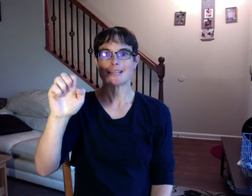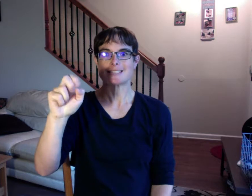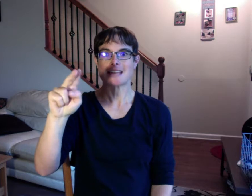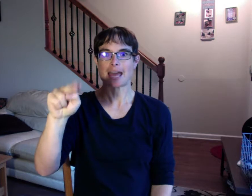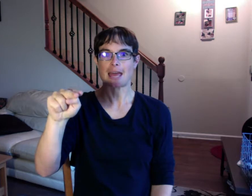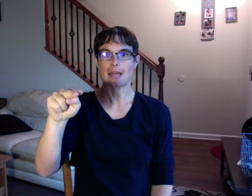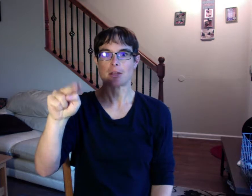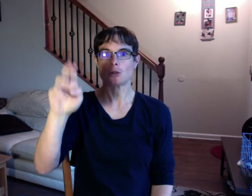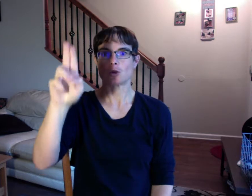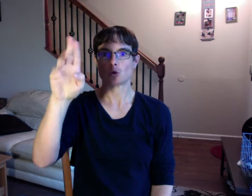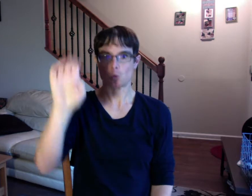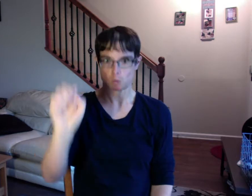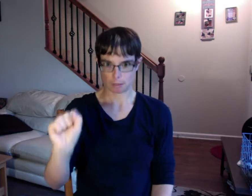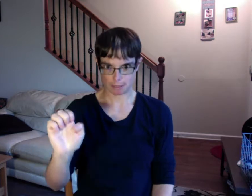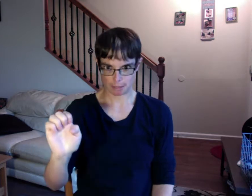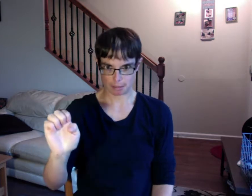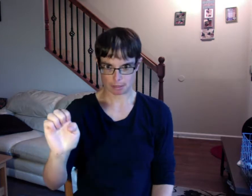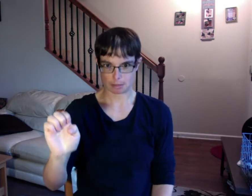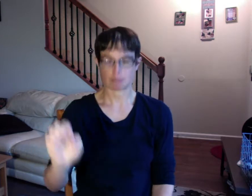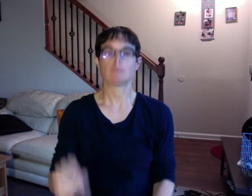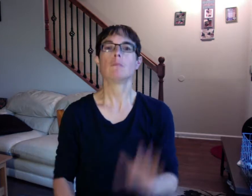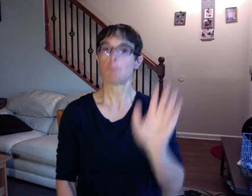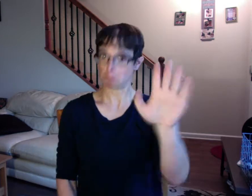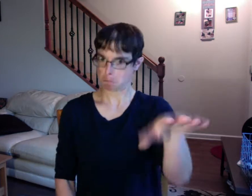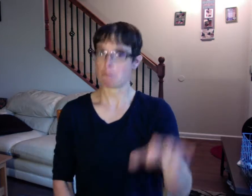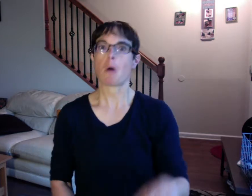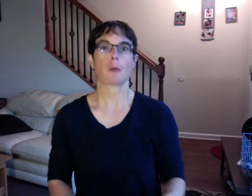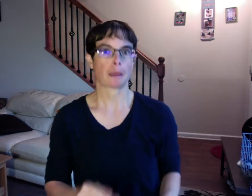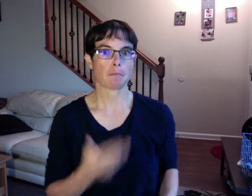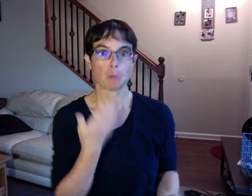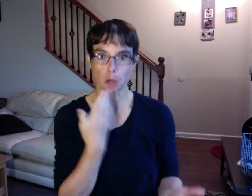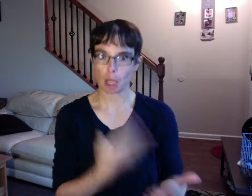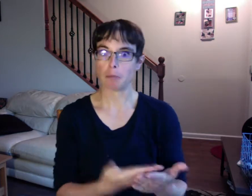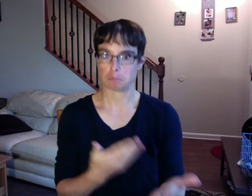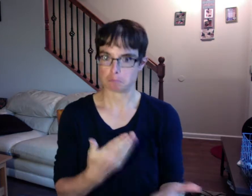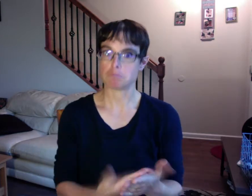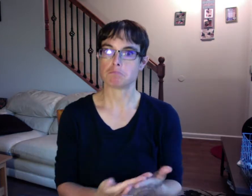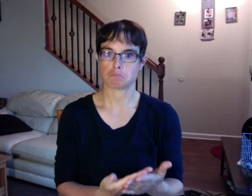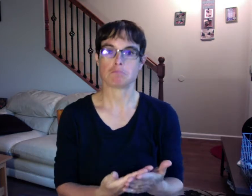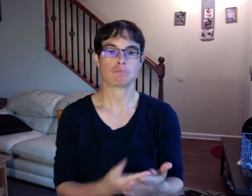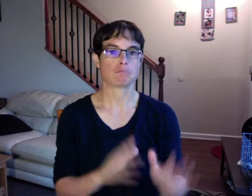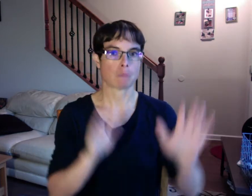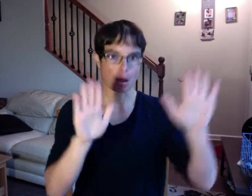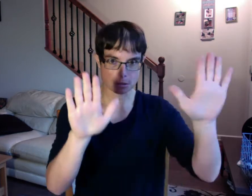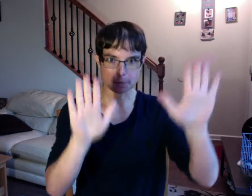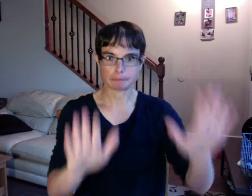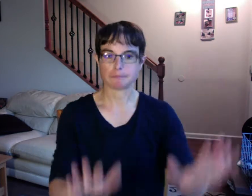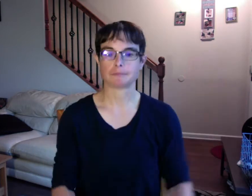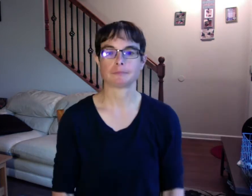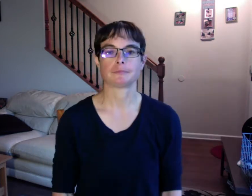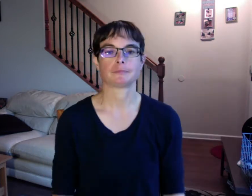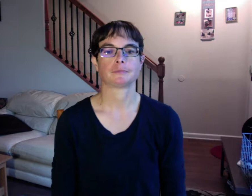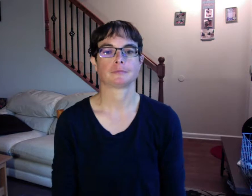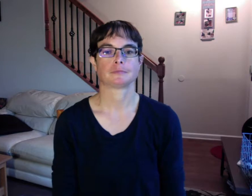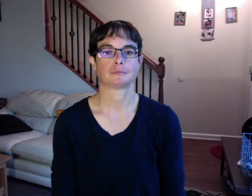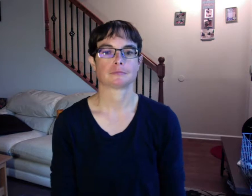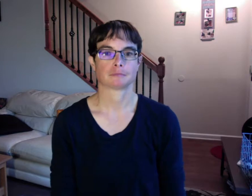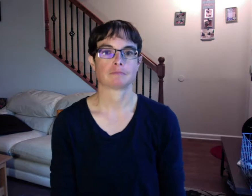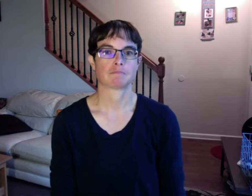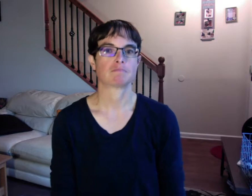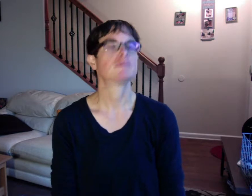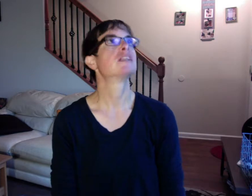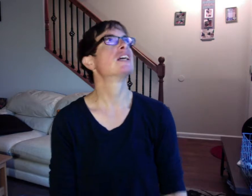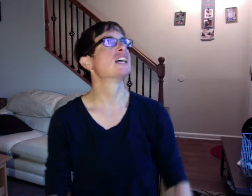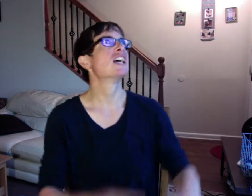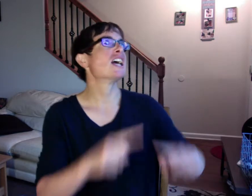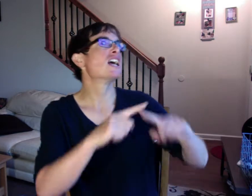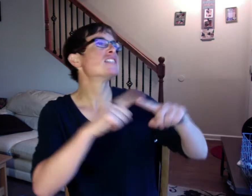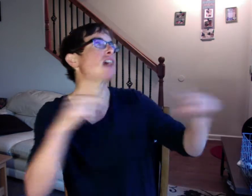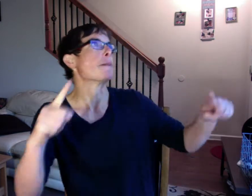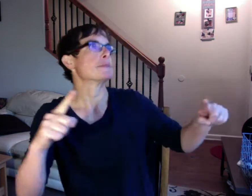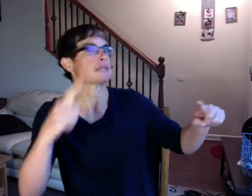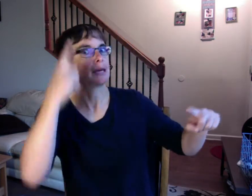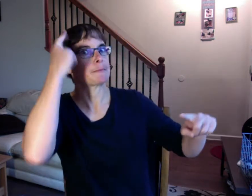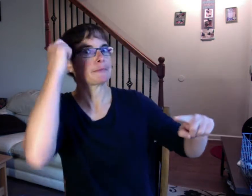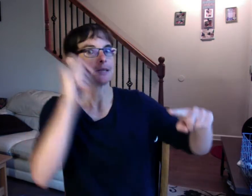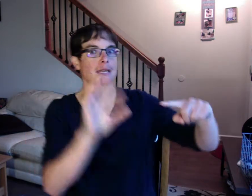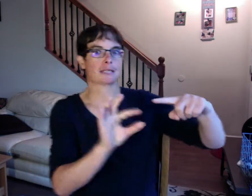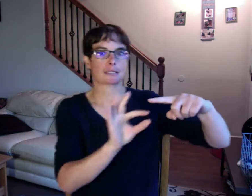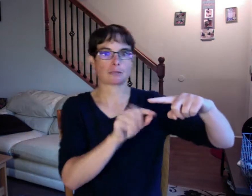I think you proved it. Yeah. I think you proved it. Good job. Thank you. You're absolutely Well, correct. it's on the opposite side of the 90-degree angle. Opposite side of the 90-degree